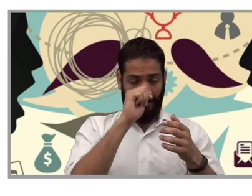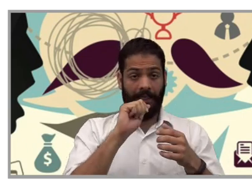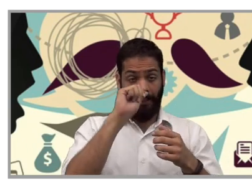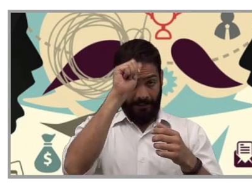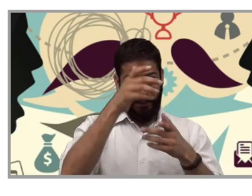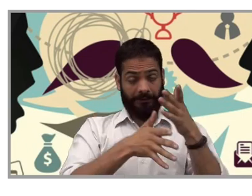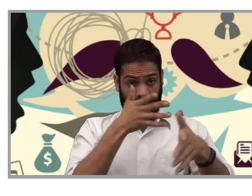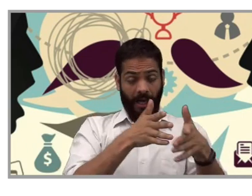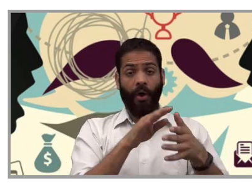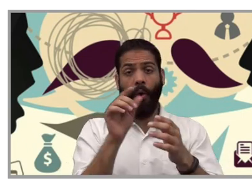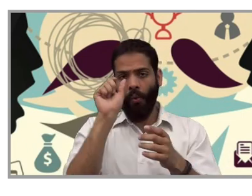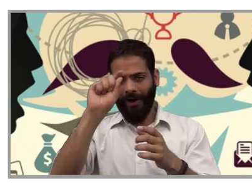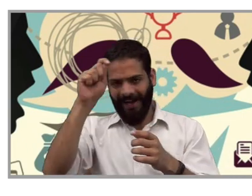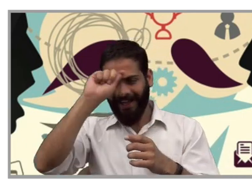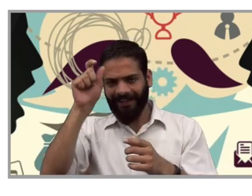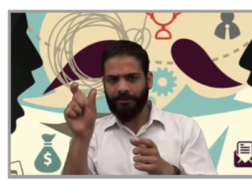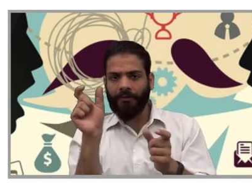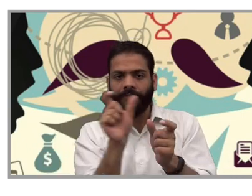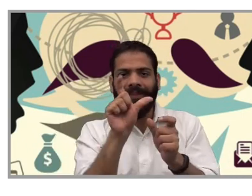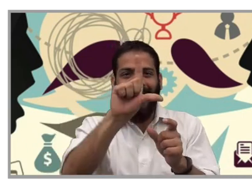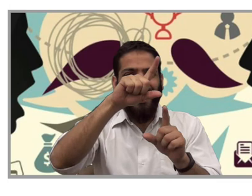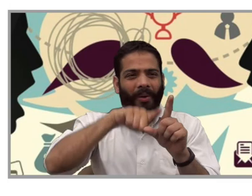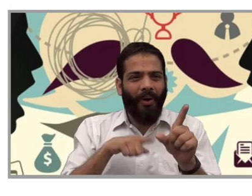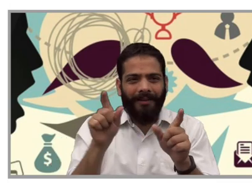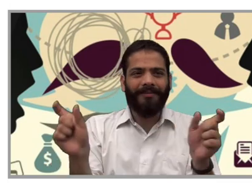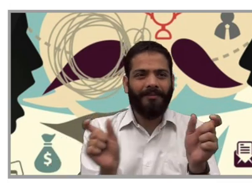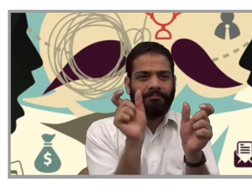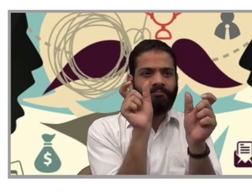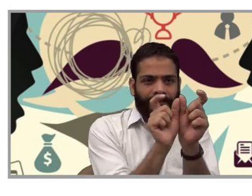type plus classifier person.